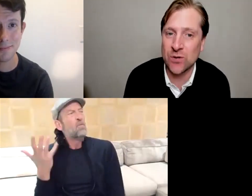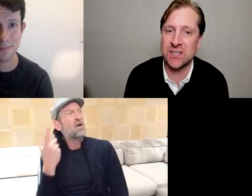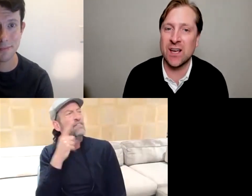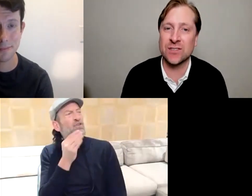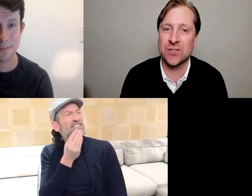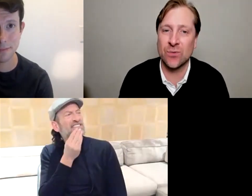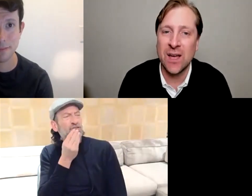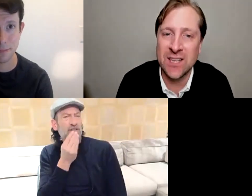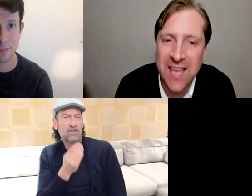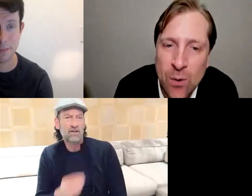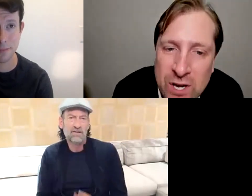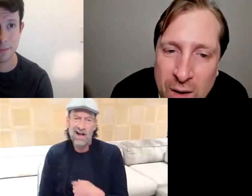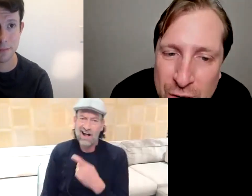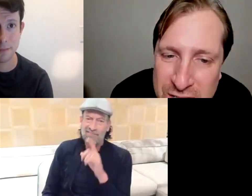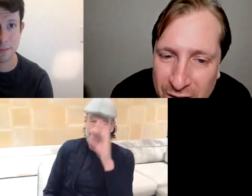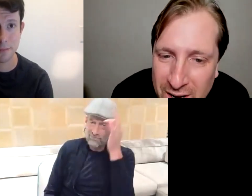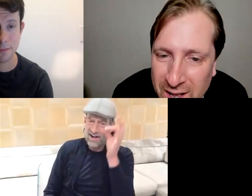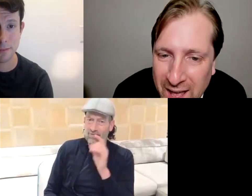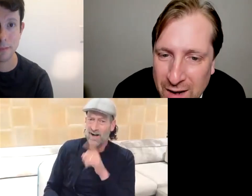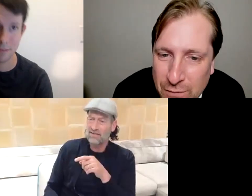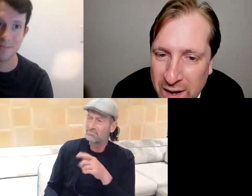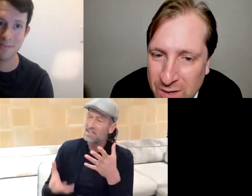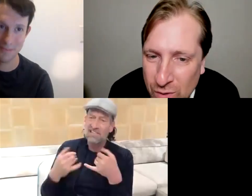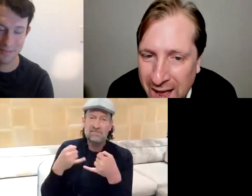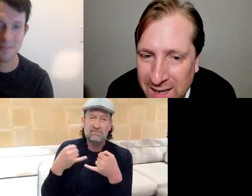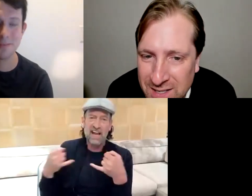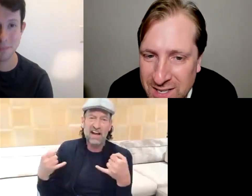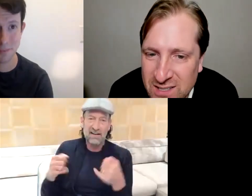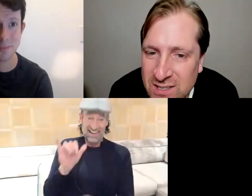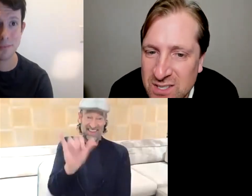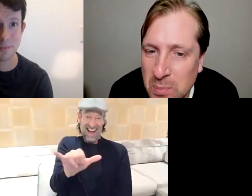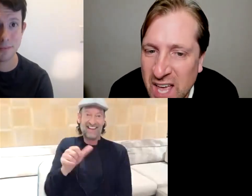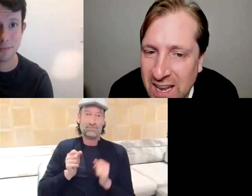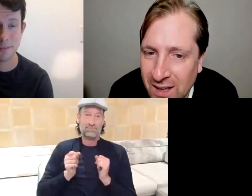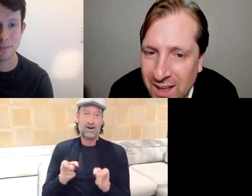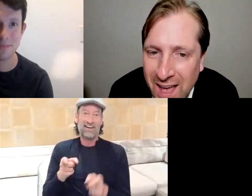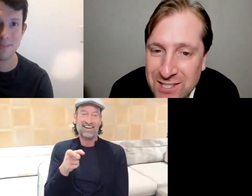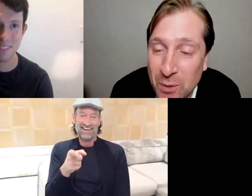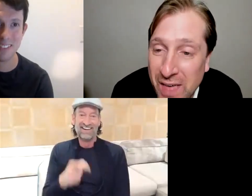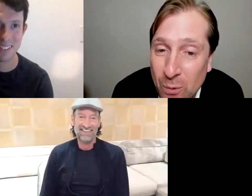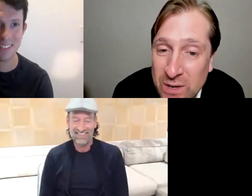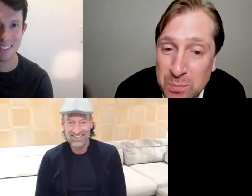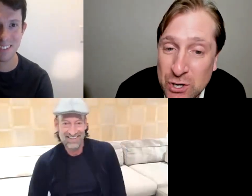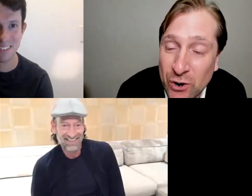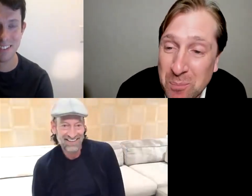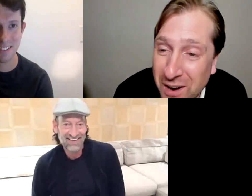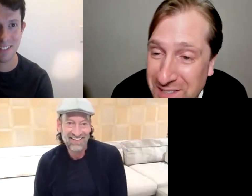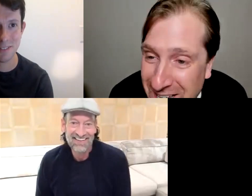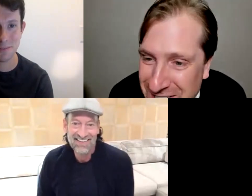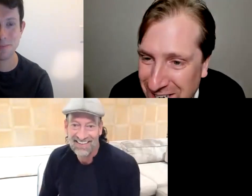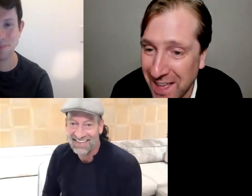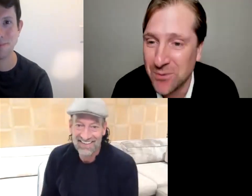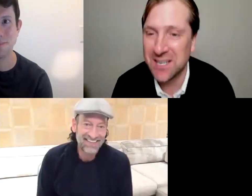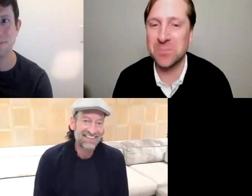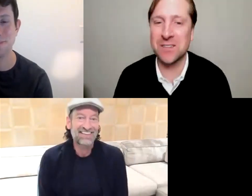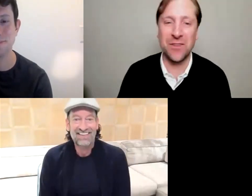happened. What you see on says, hey, what do you want for dinner? And Frank reacts and says, spaghetti. And so that was pure